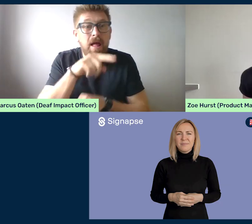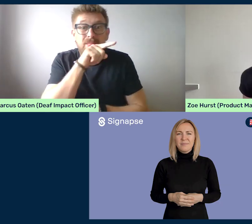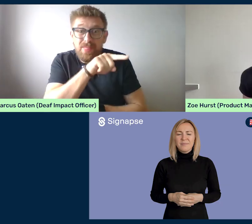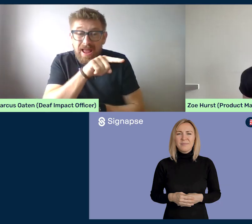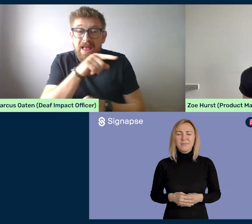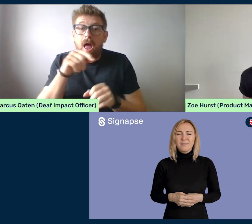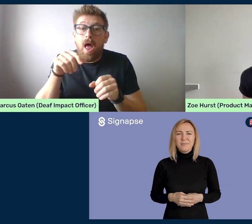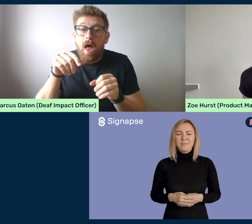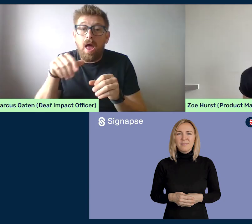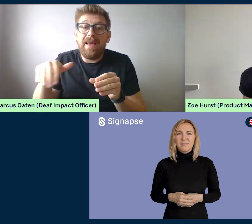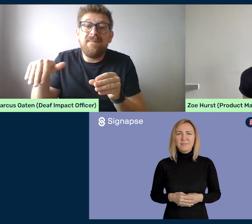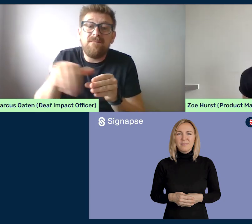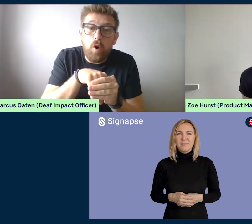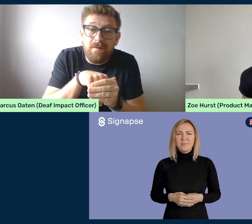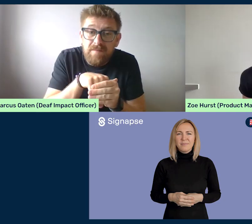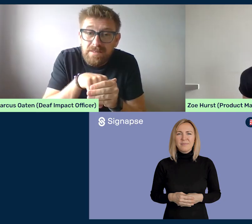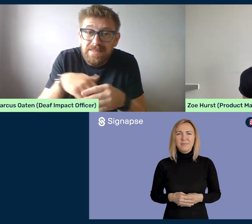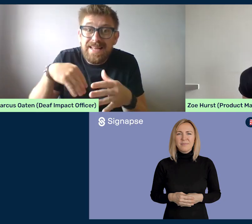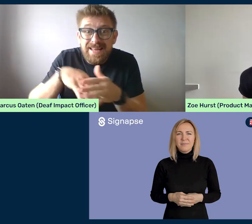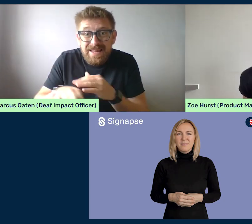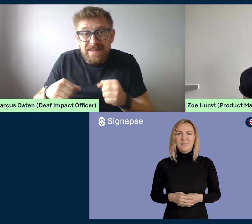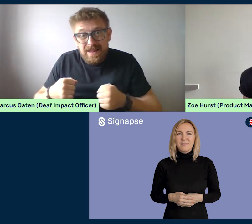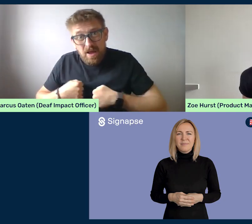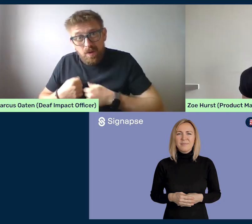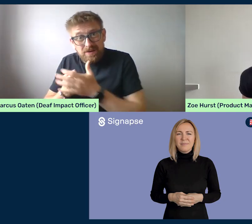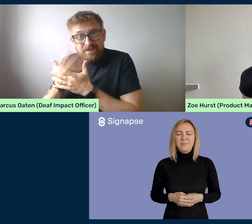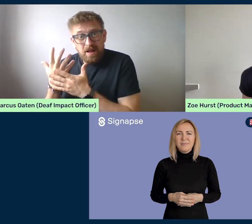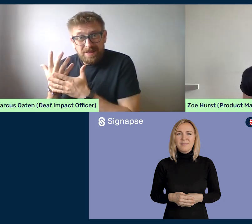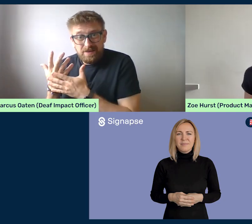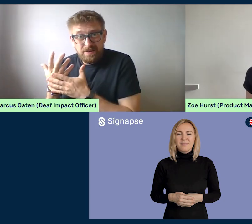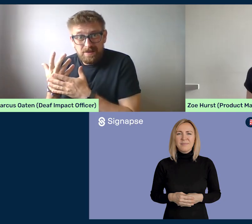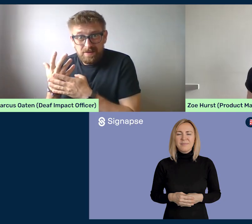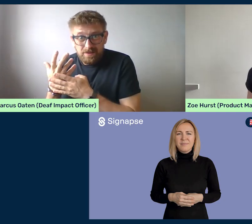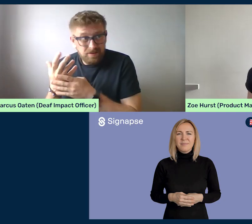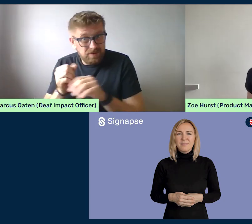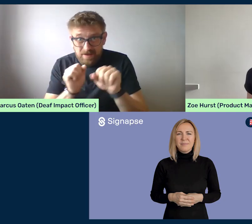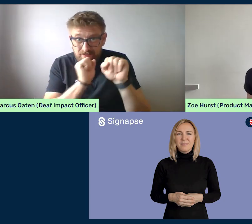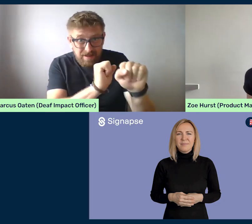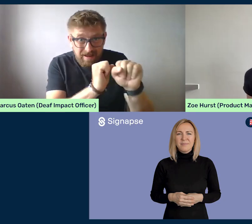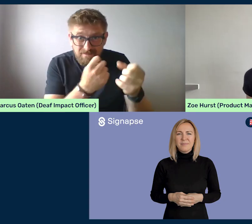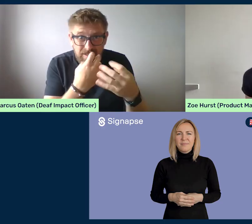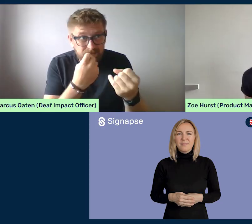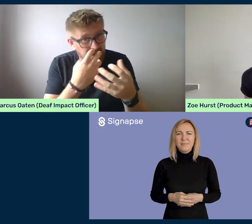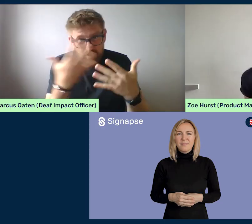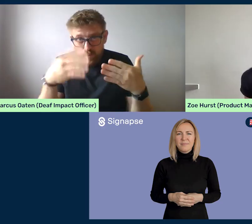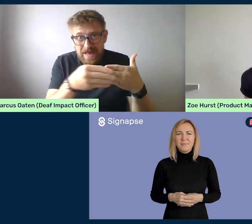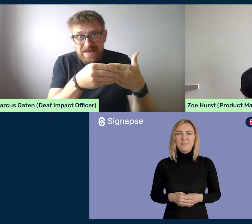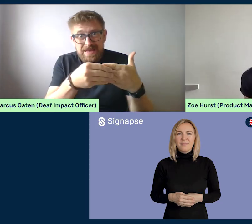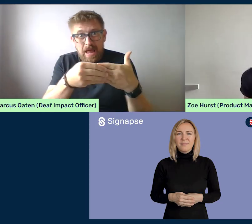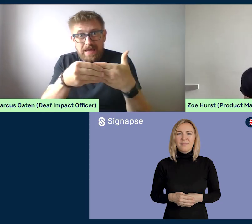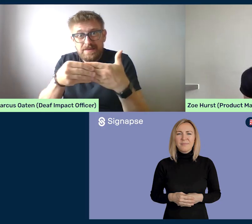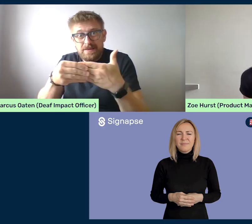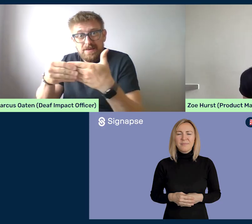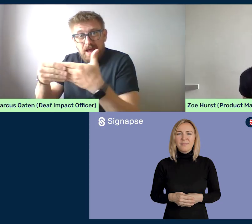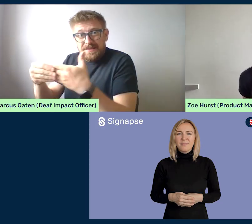products and get that insight into what we're looking to release. And it shows that